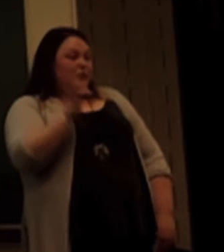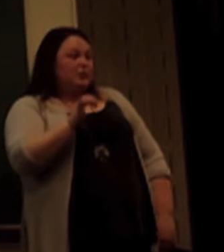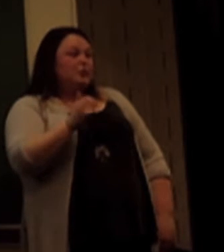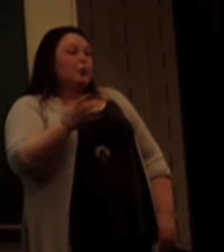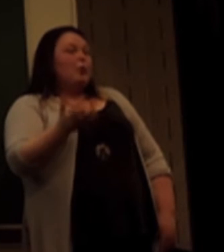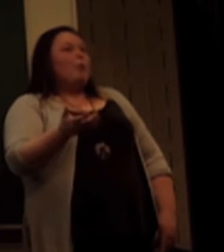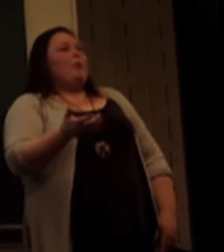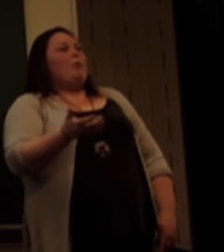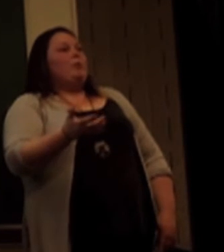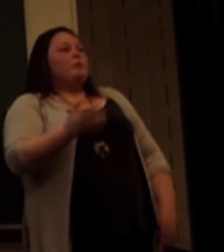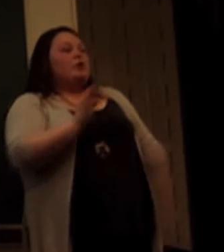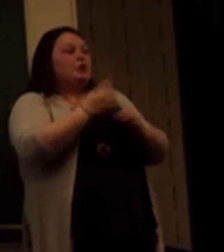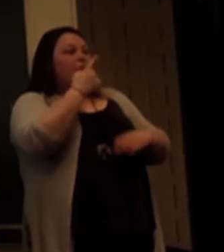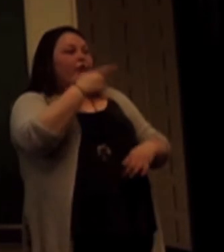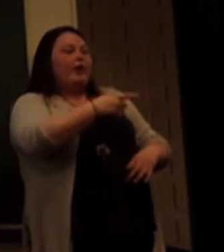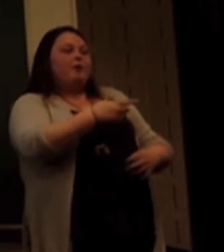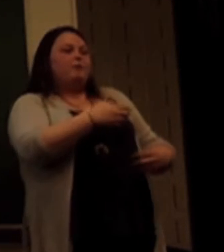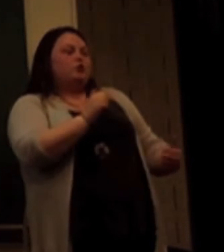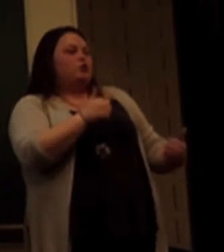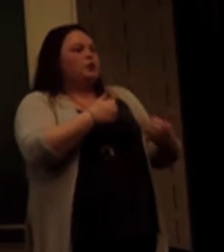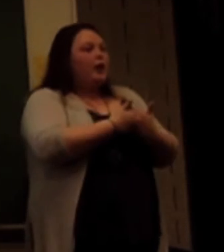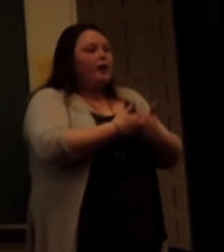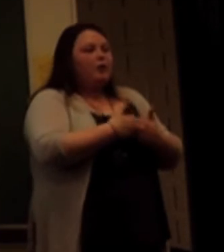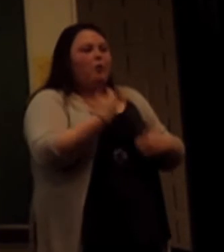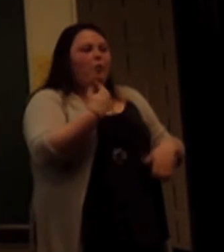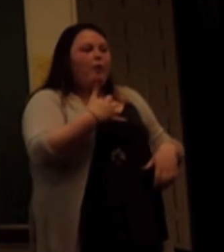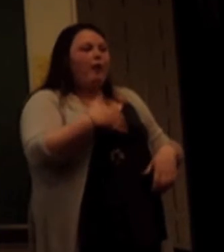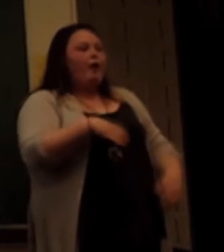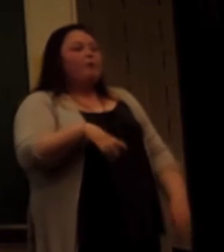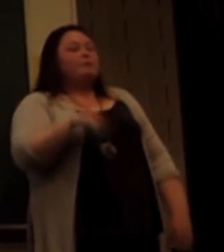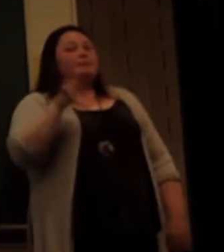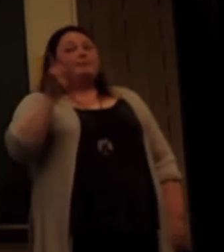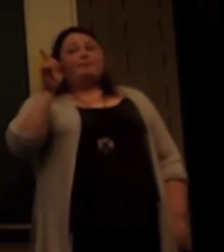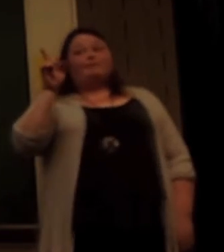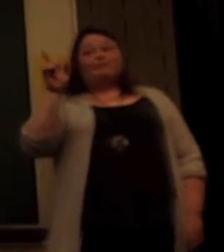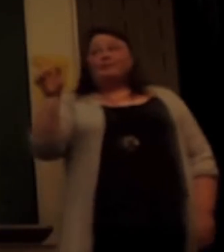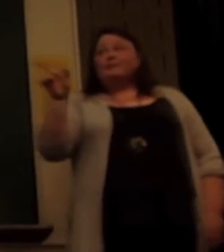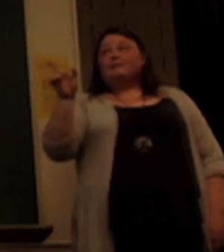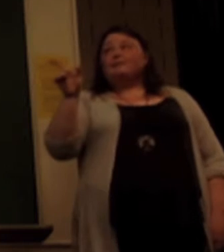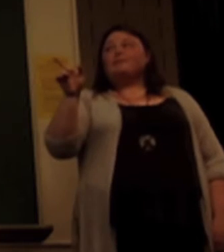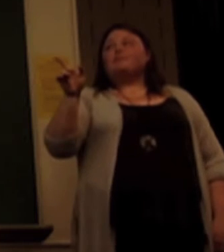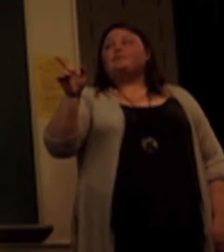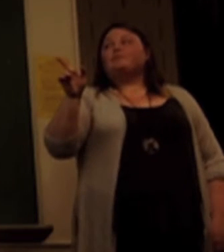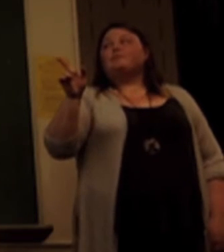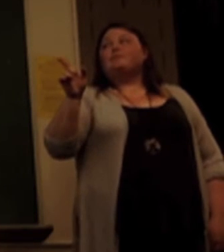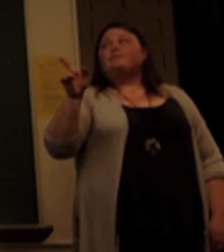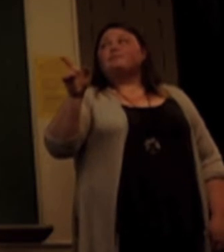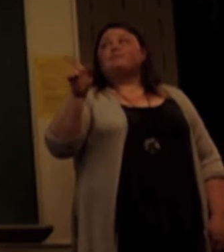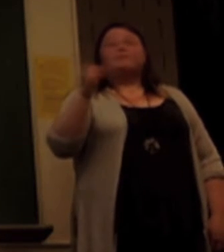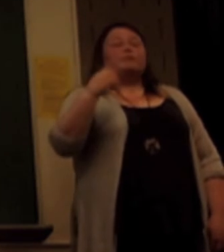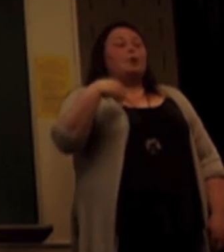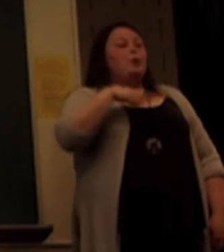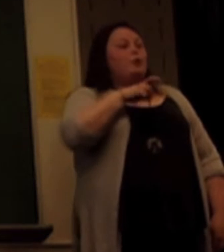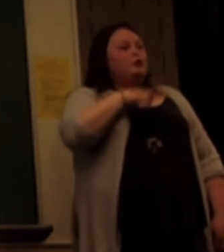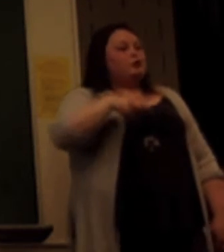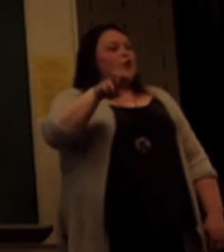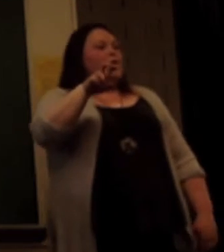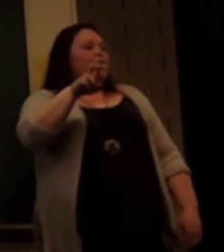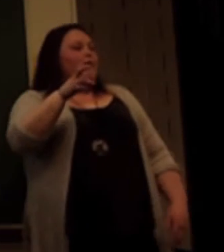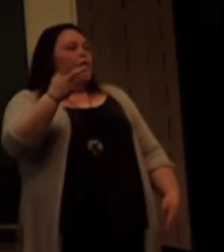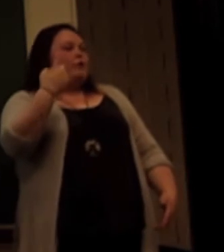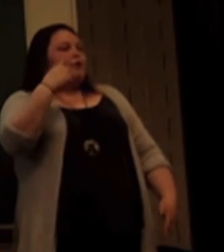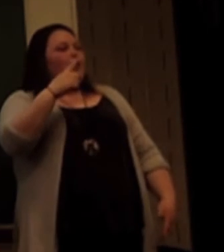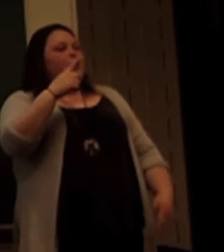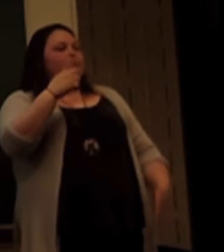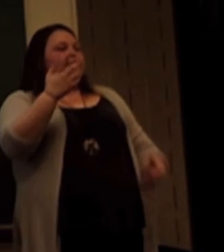for, but he's a sweetheart. He is so talented. This was a field trip we took for around Christmas time, and if anybody